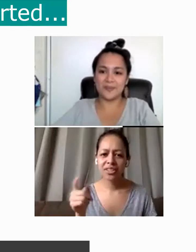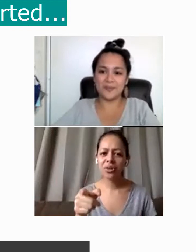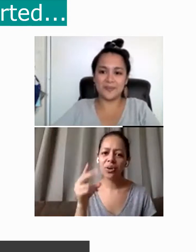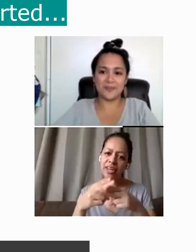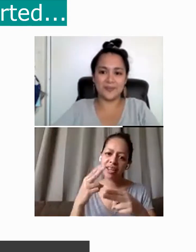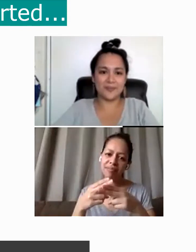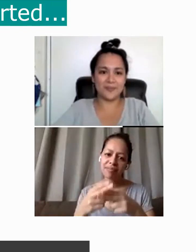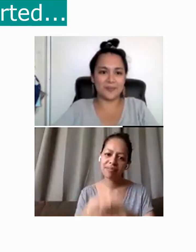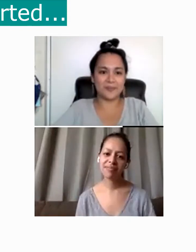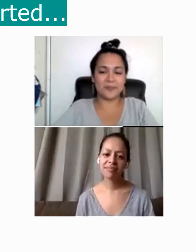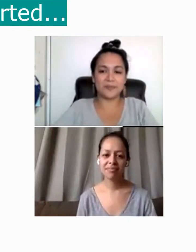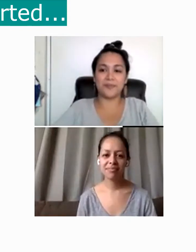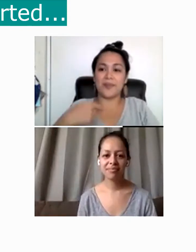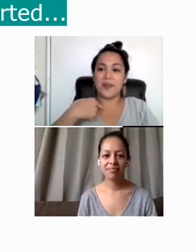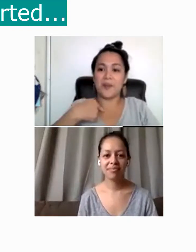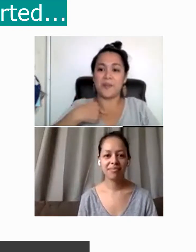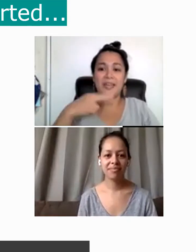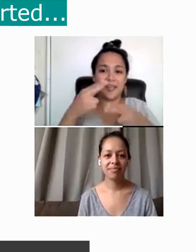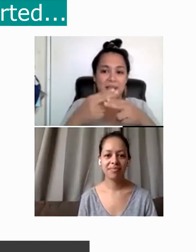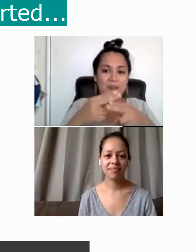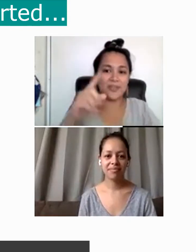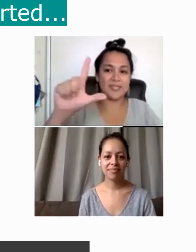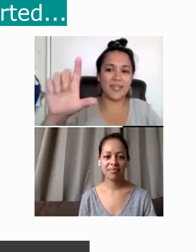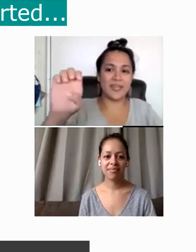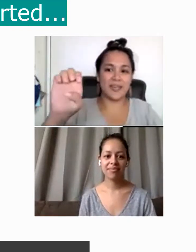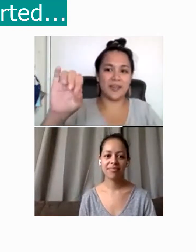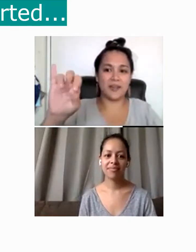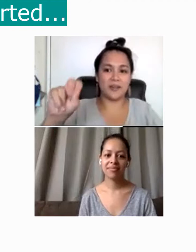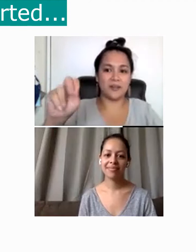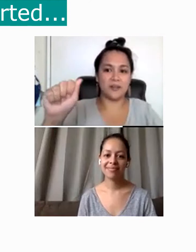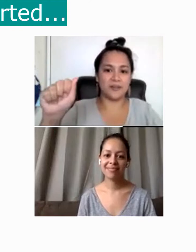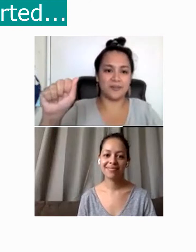What's your name? My name is Lena.